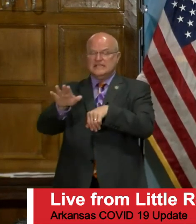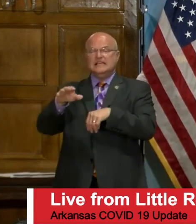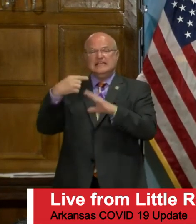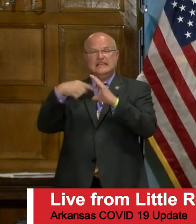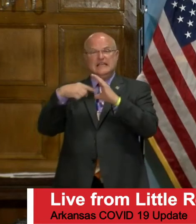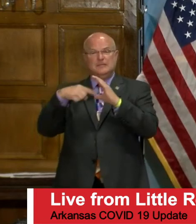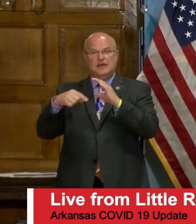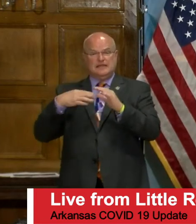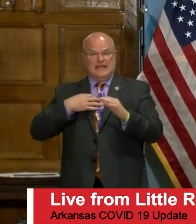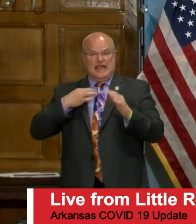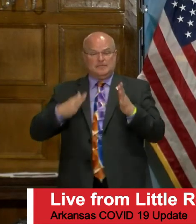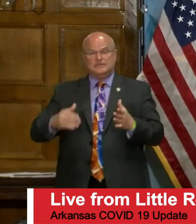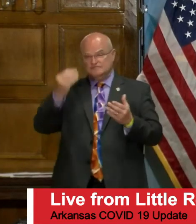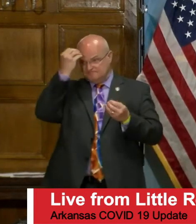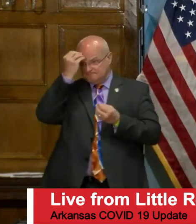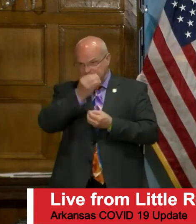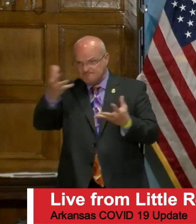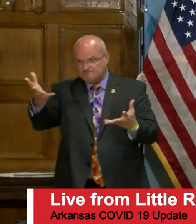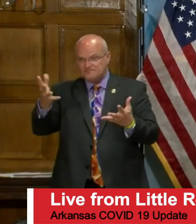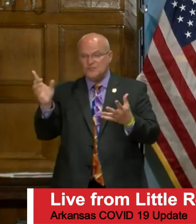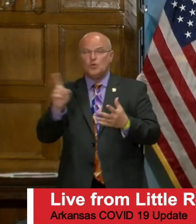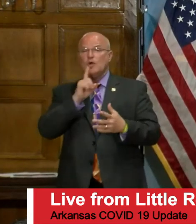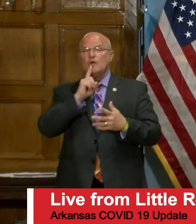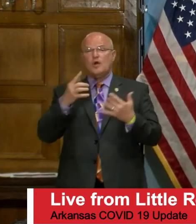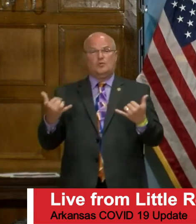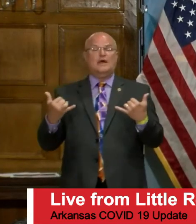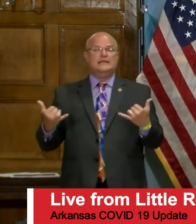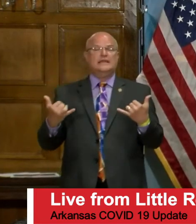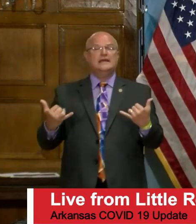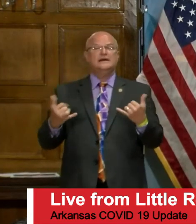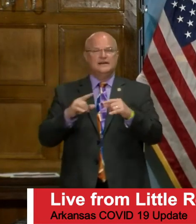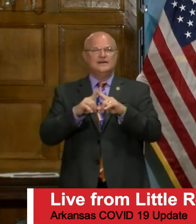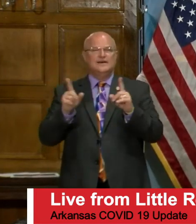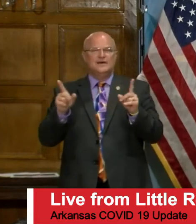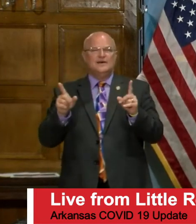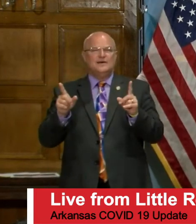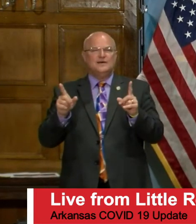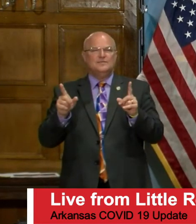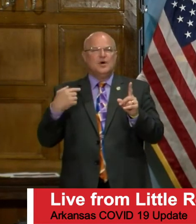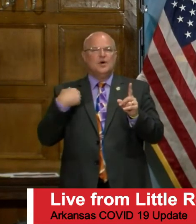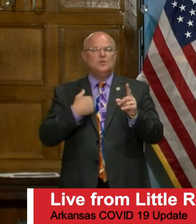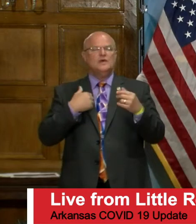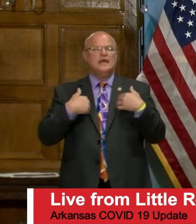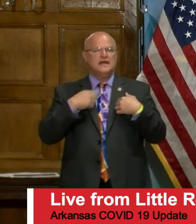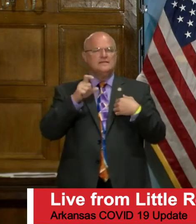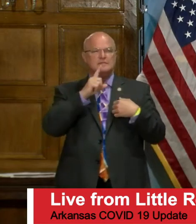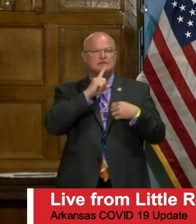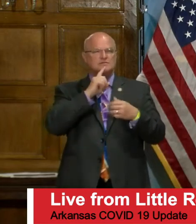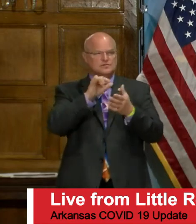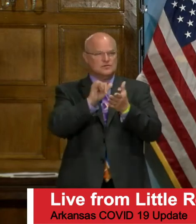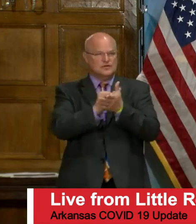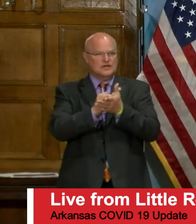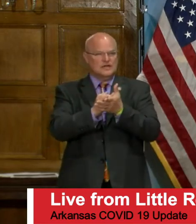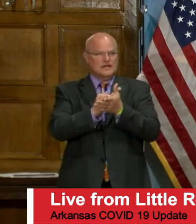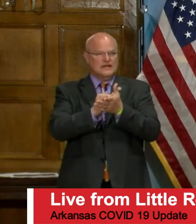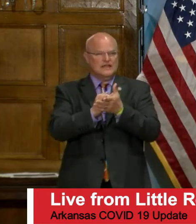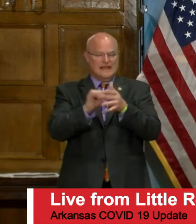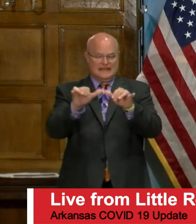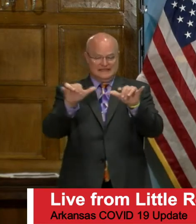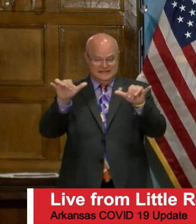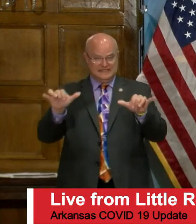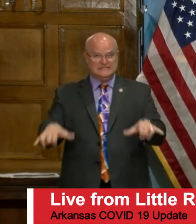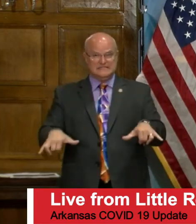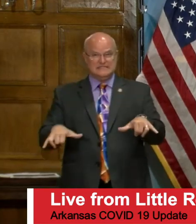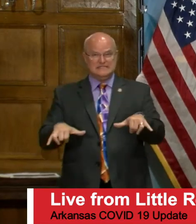the applicants to make them aware of where we are on this, but we've got to make sure that the